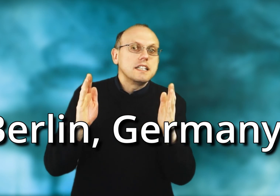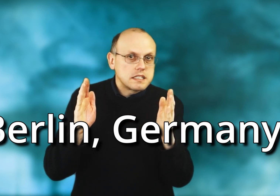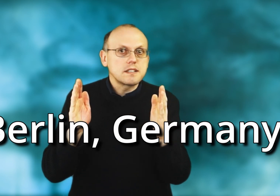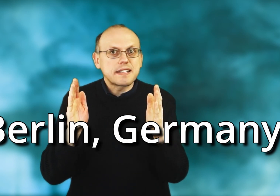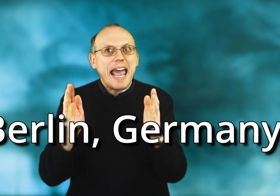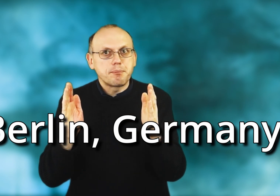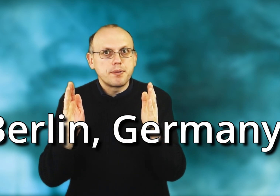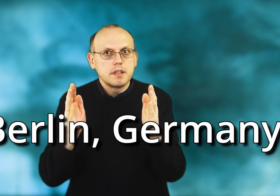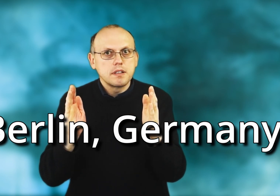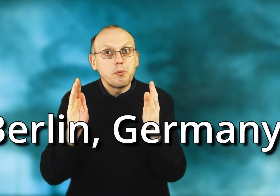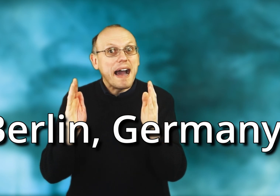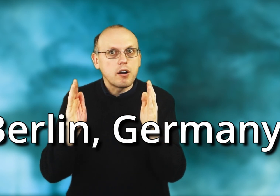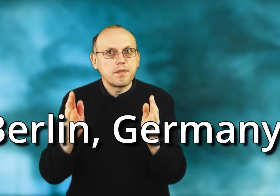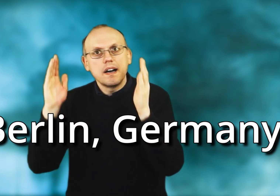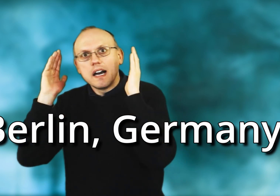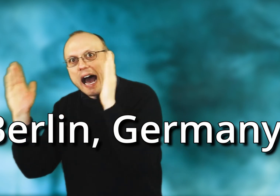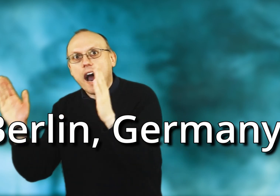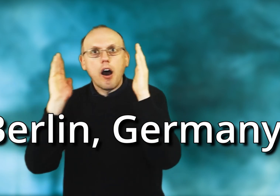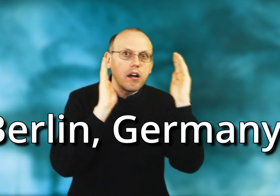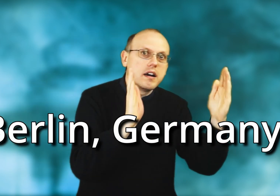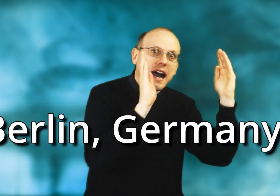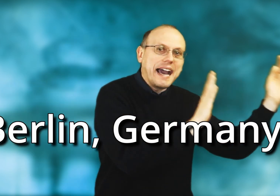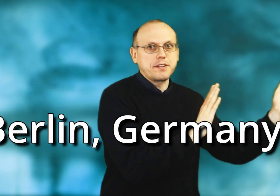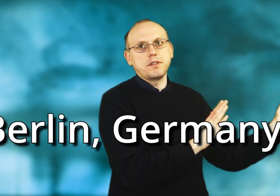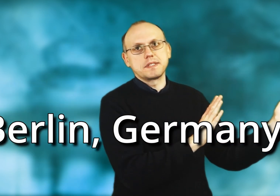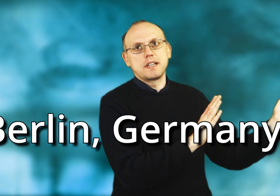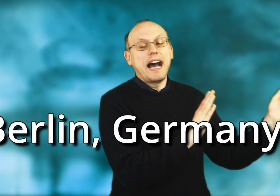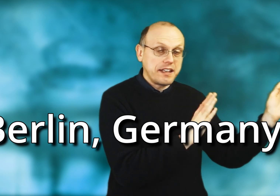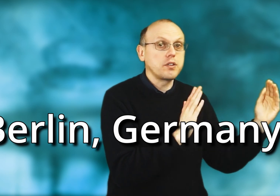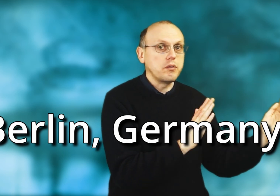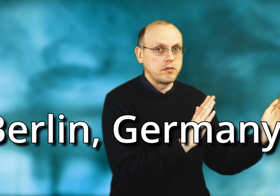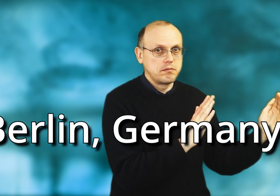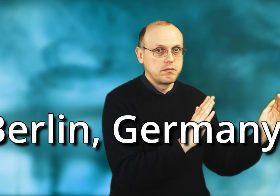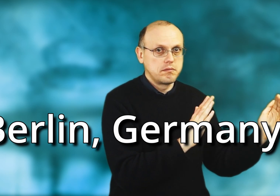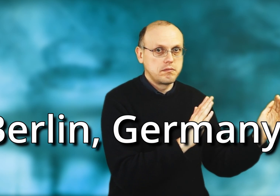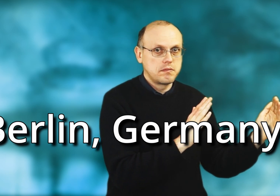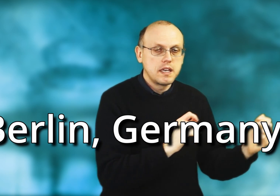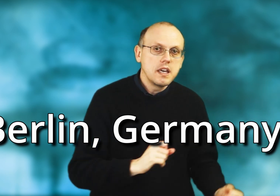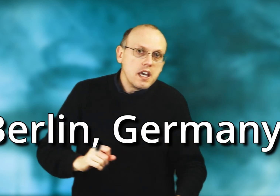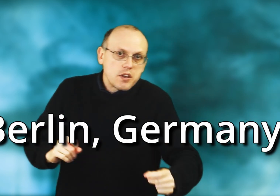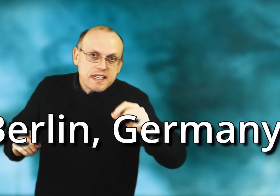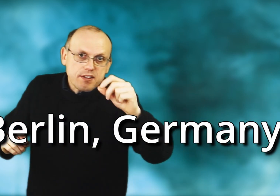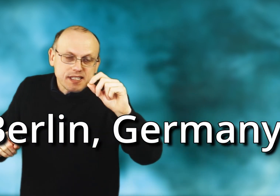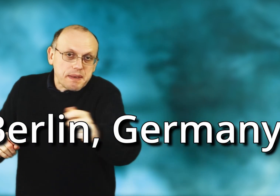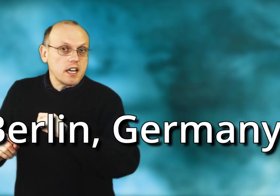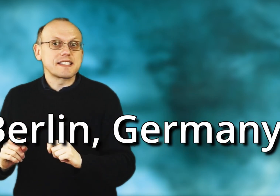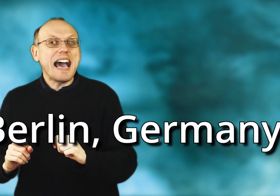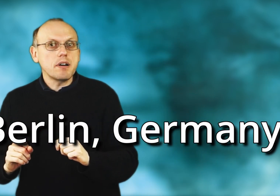doesn't help to mark off our items at all. Using the semicolons, however,